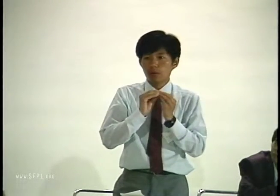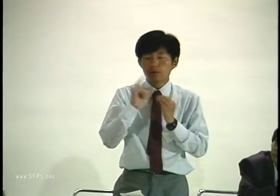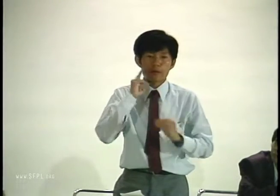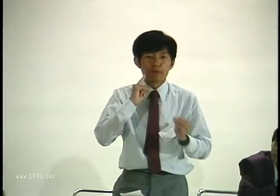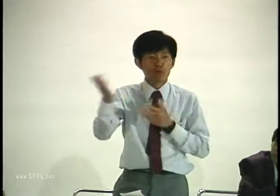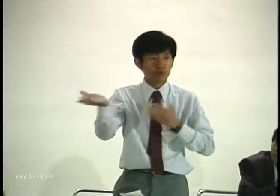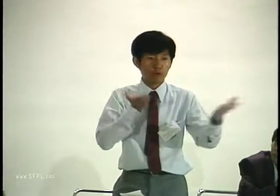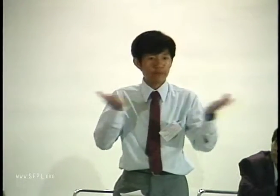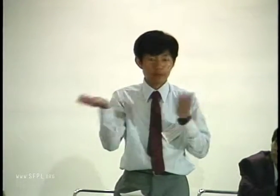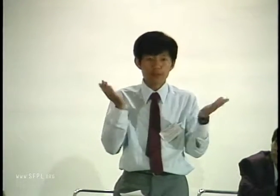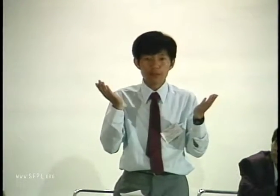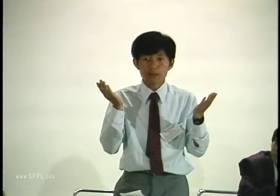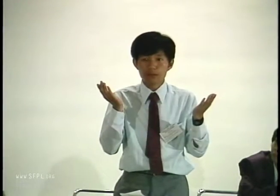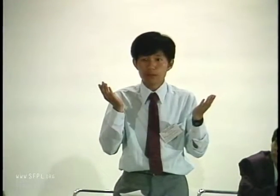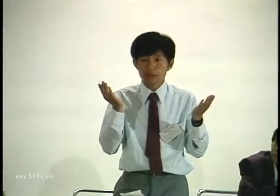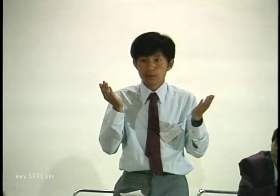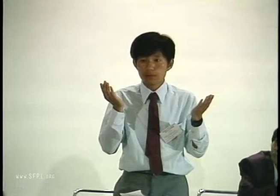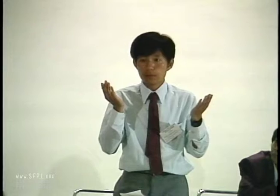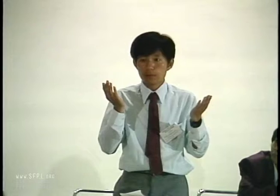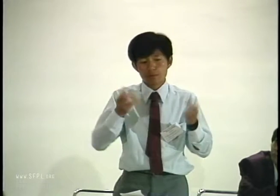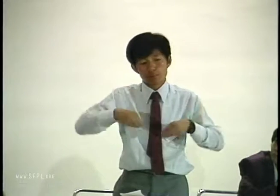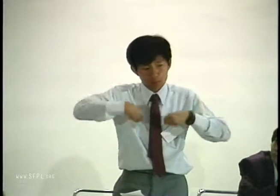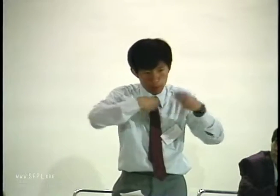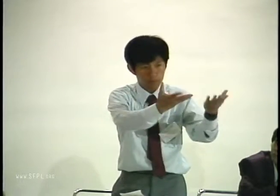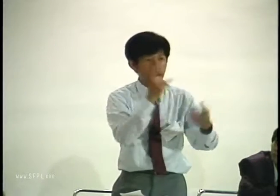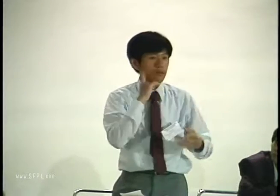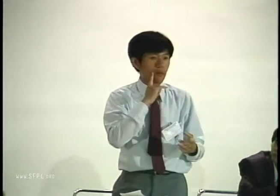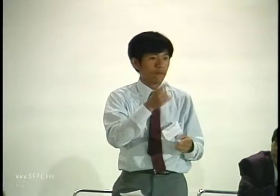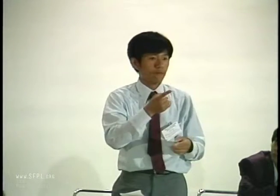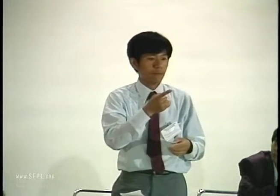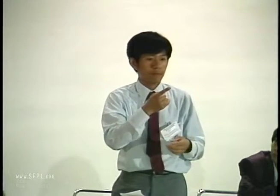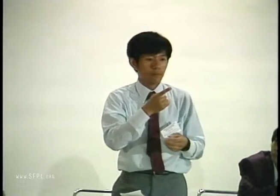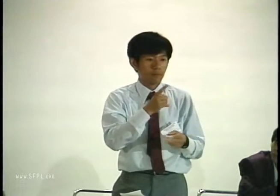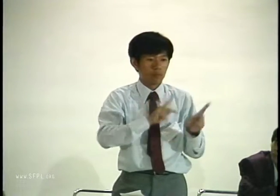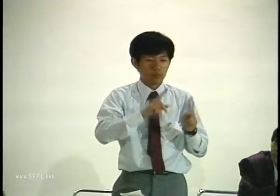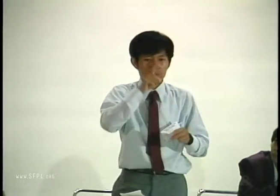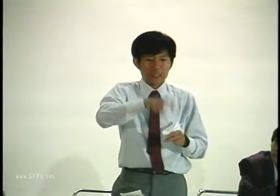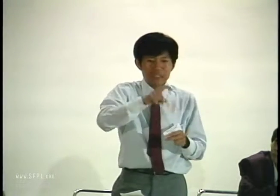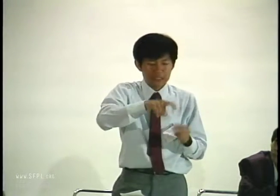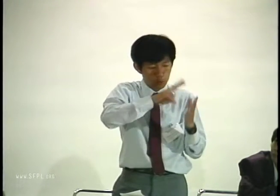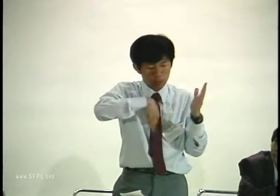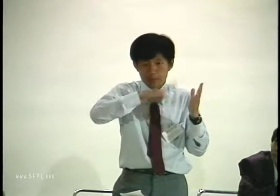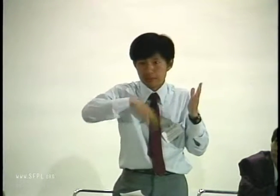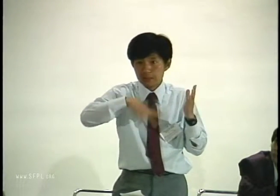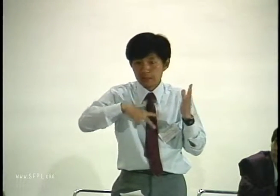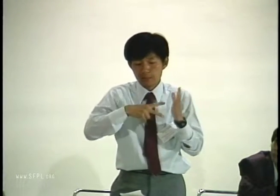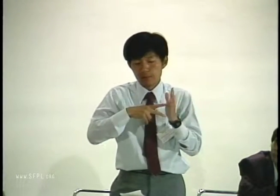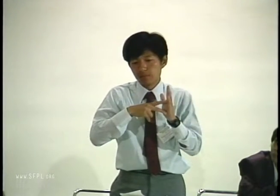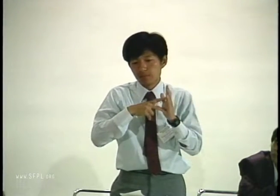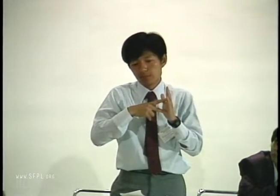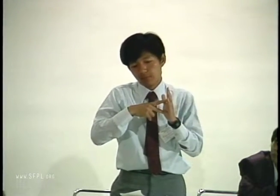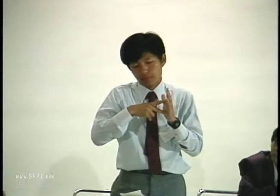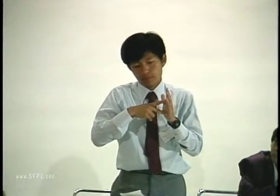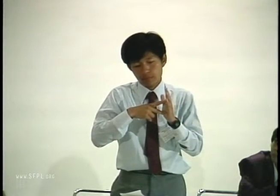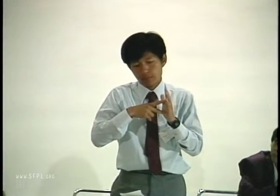really needs to add more deaf services at this time, needs to provide more opportunities to deaf people to be able to